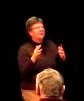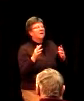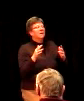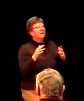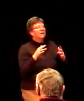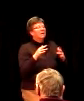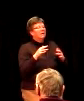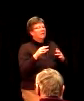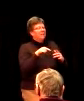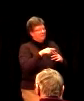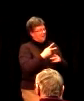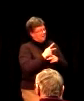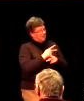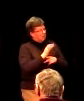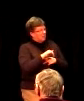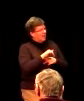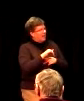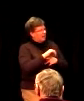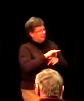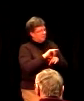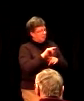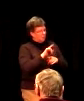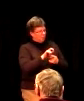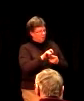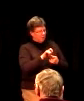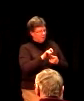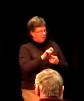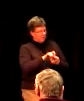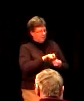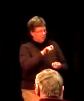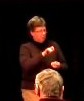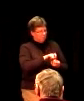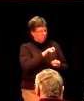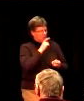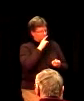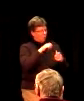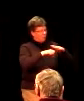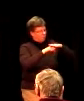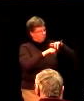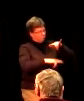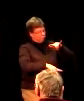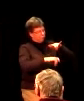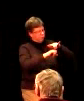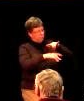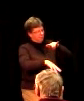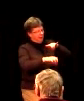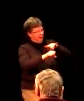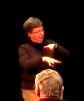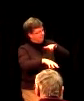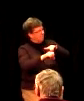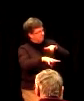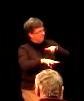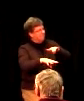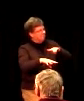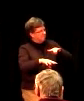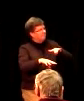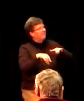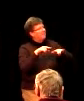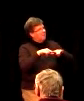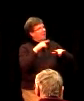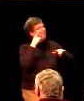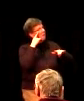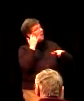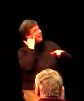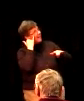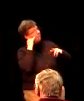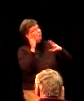And they figured the targeting for the bombs based on how things would fall if there was this nice even flow